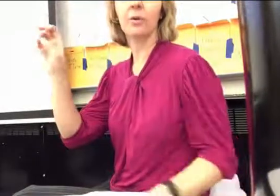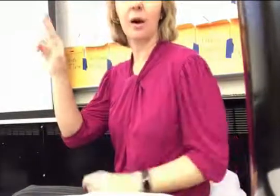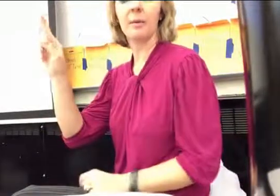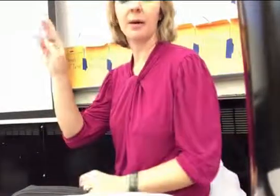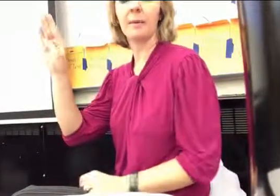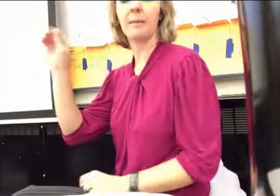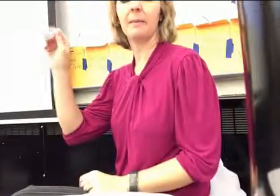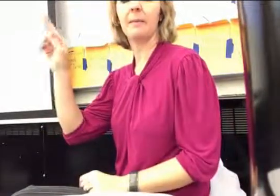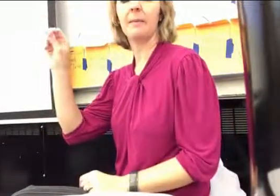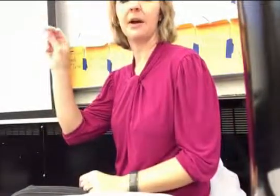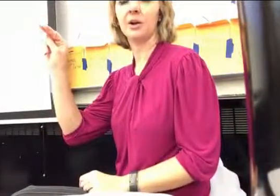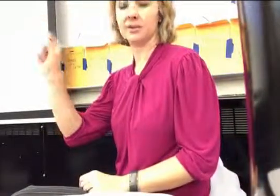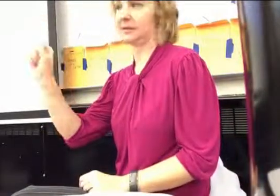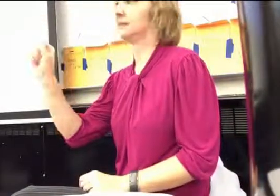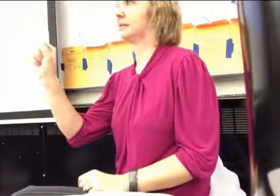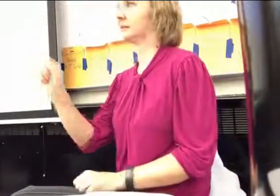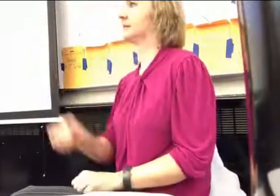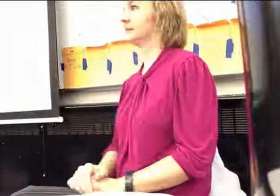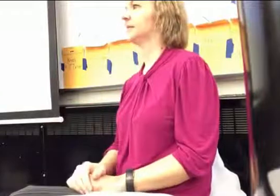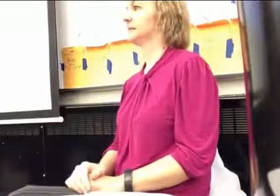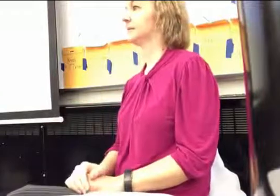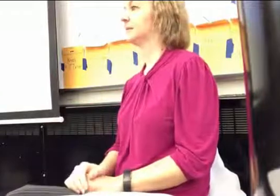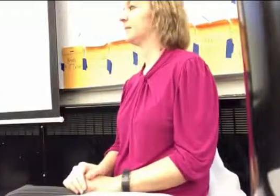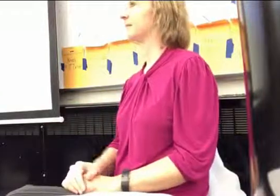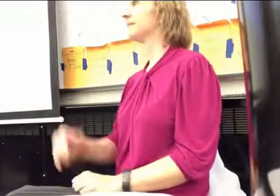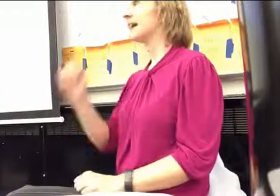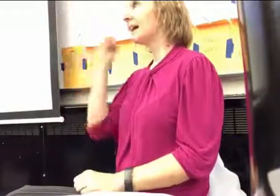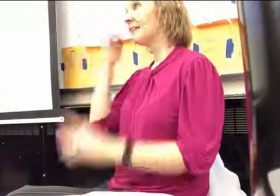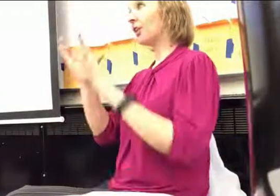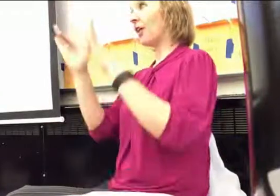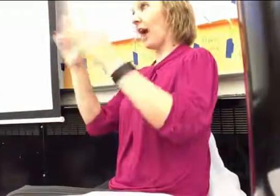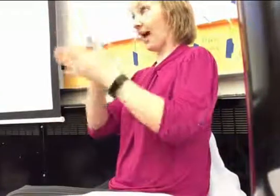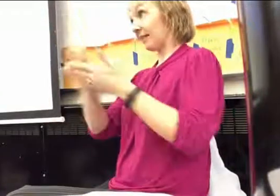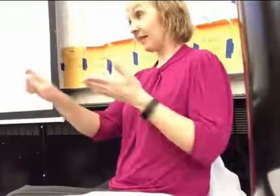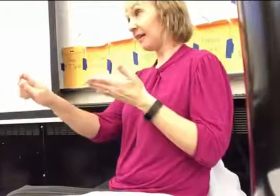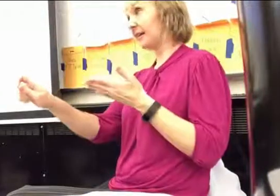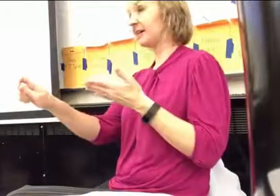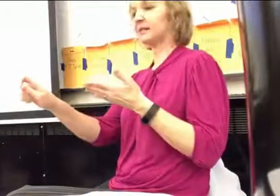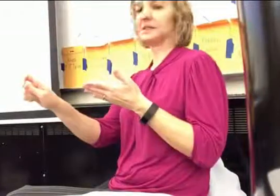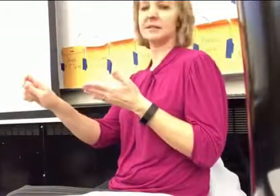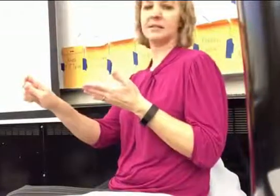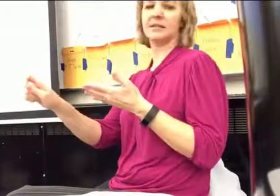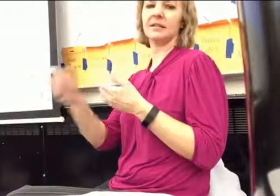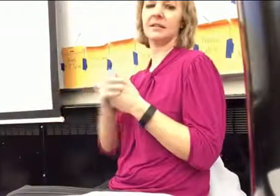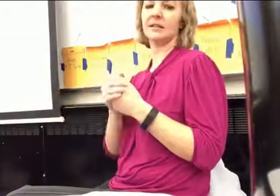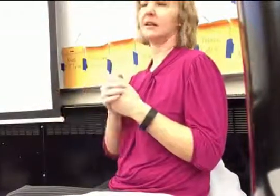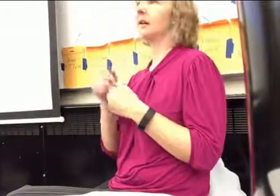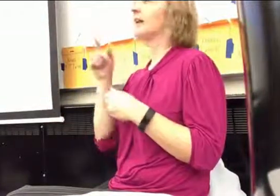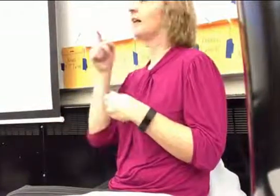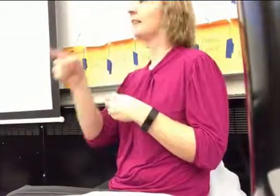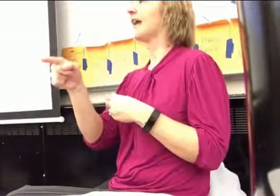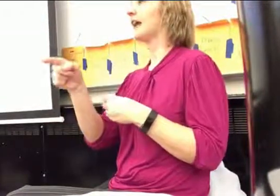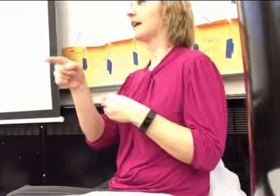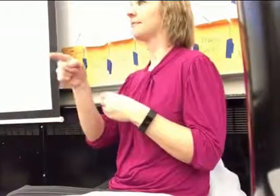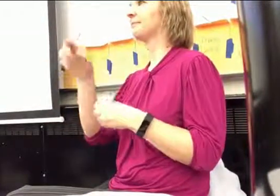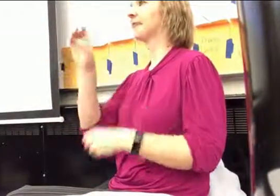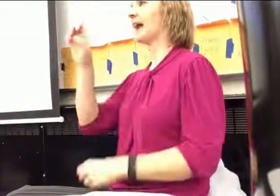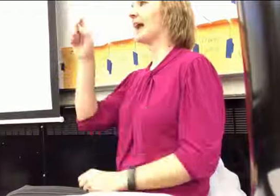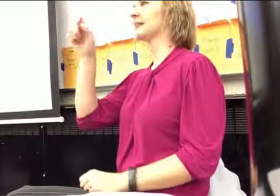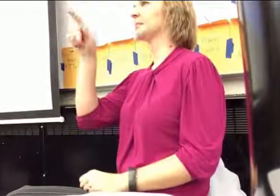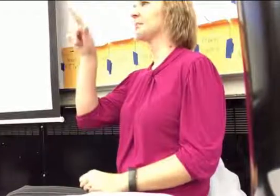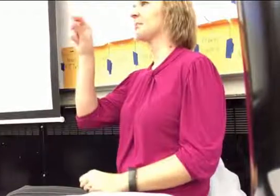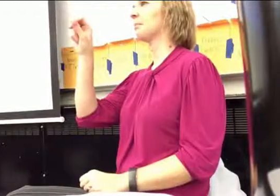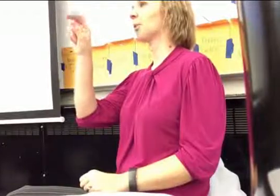another star term. And if you will highlight on the robber barons, they exploit